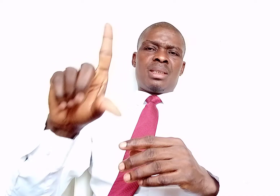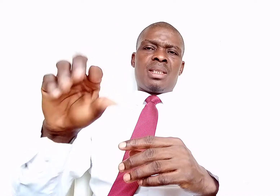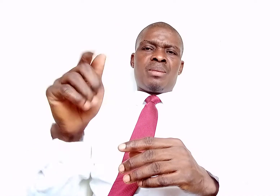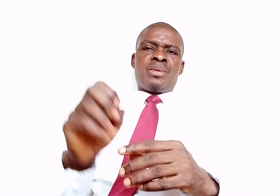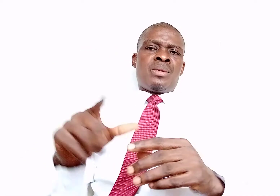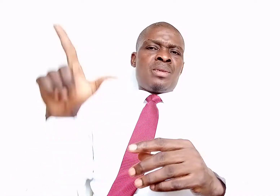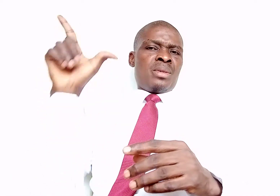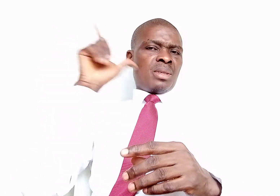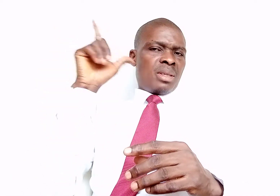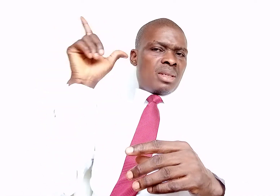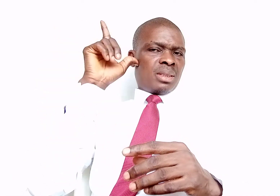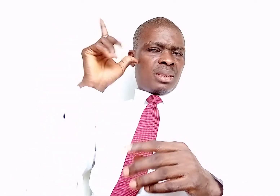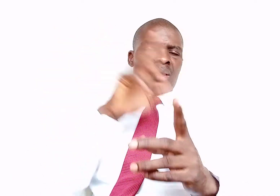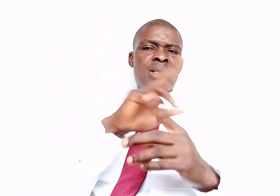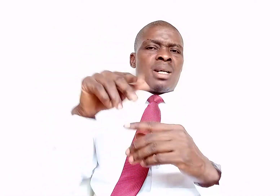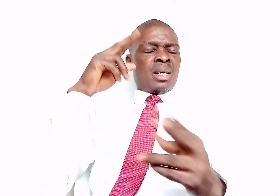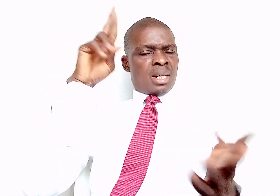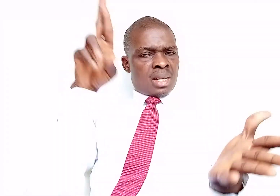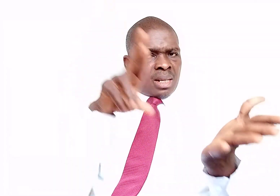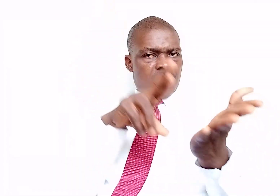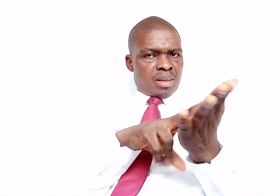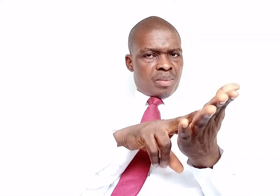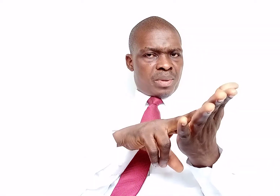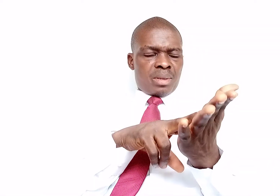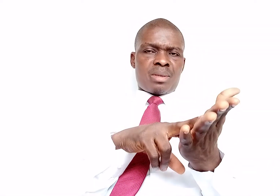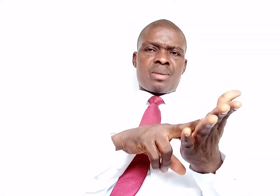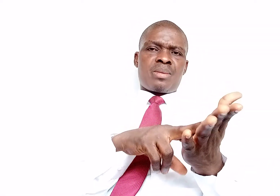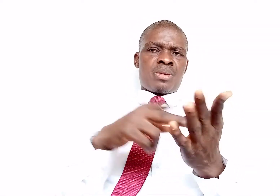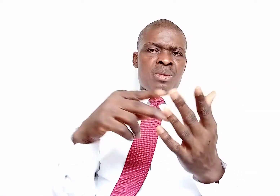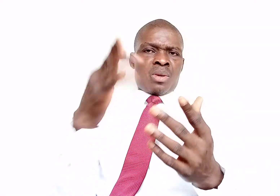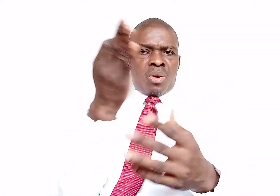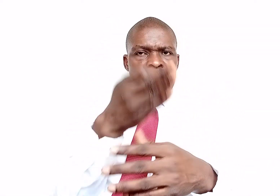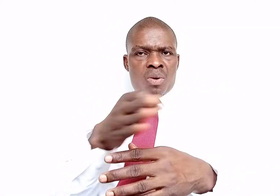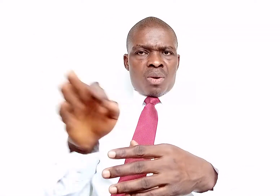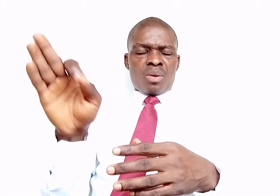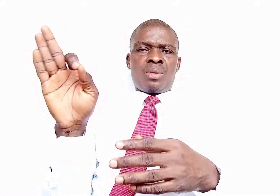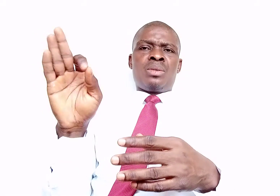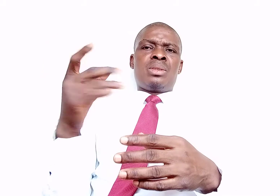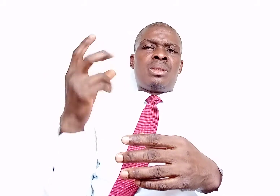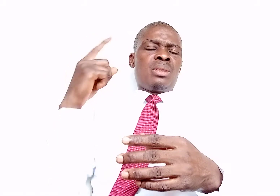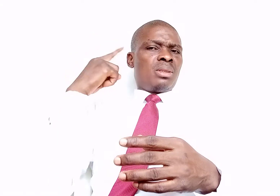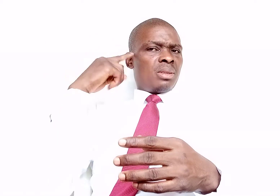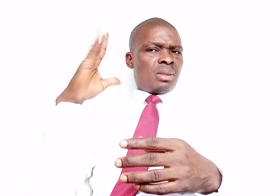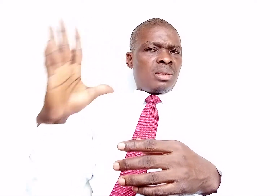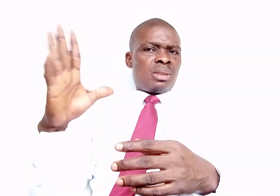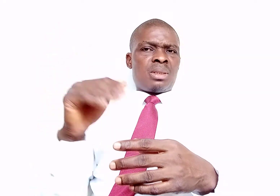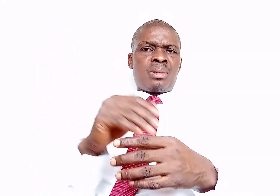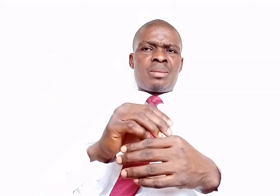Listen and repeat the following examples of the sounds